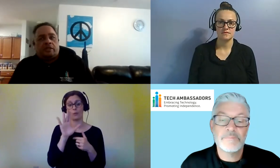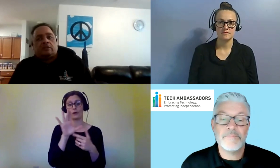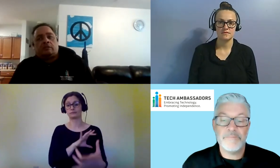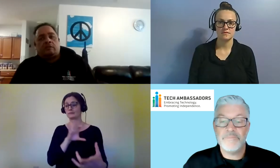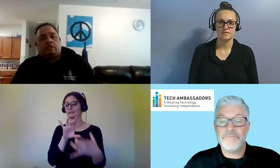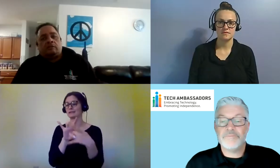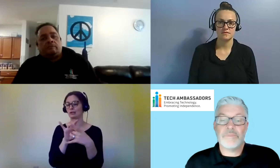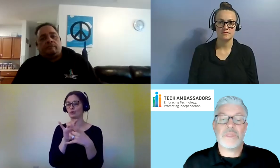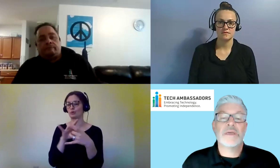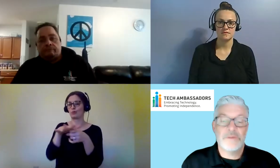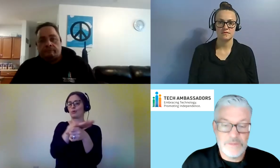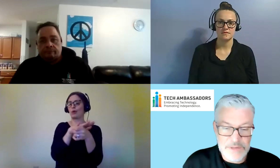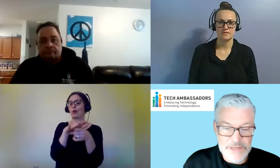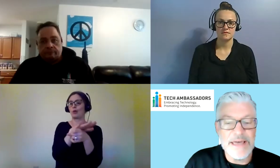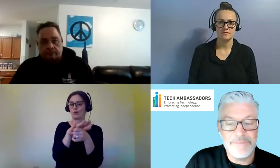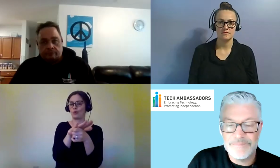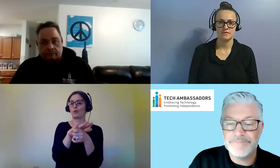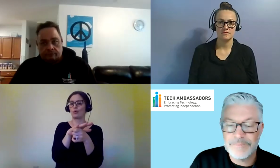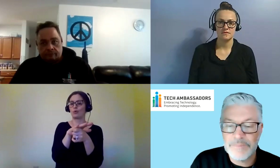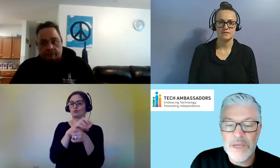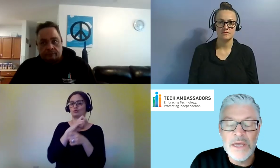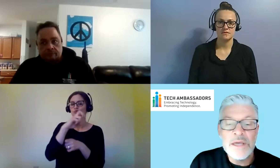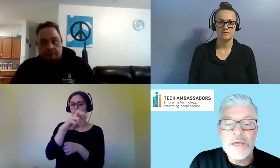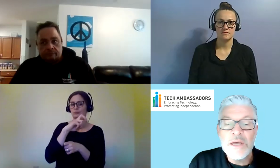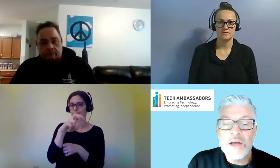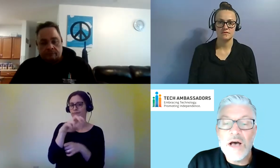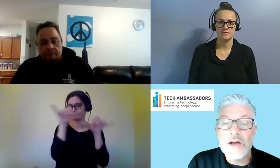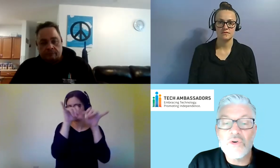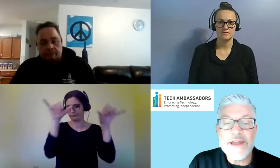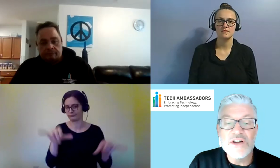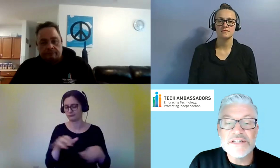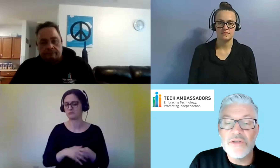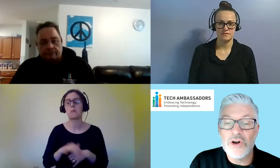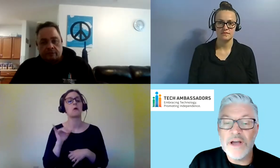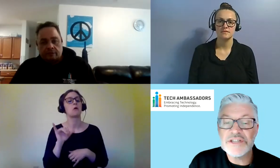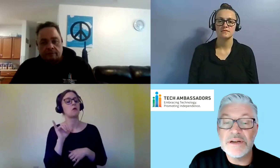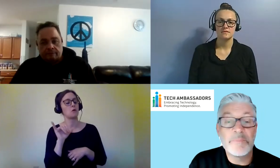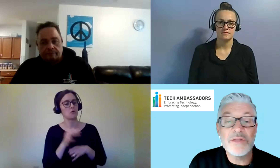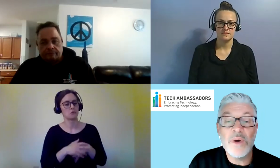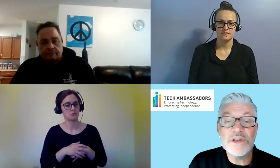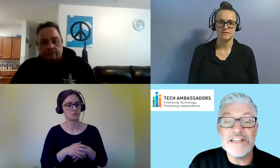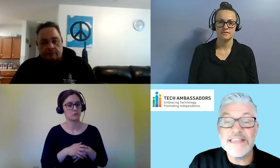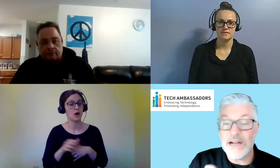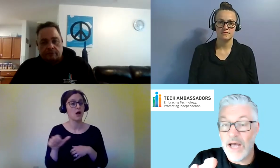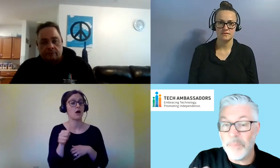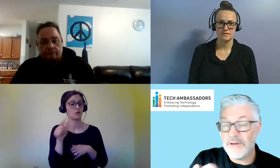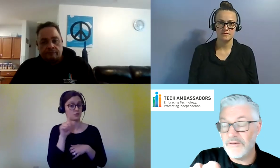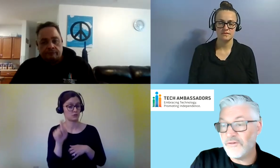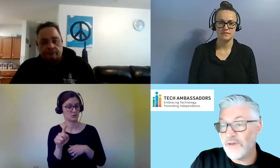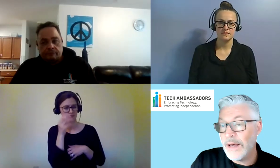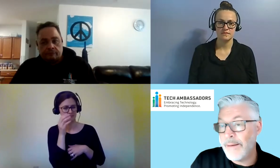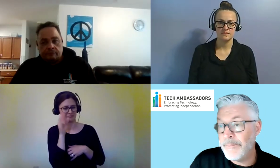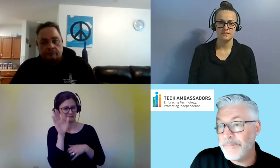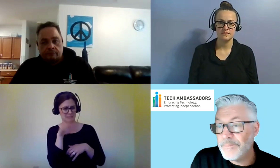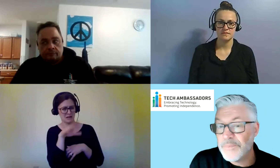connects with the local transit system. Yeah. Great. Here's another question. By the way, we did get a couple